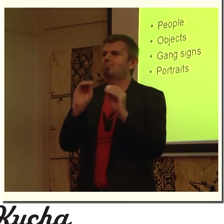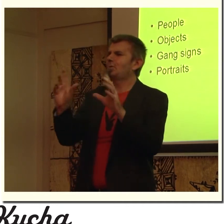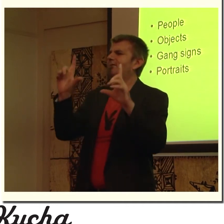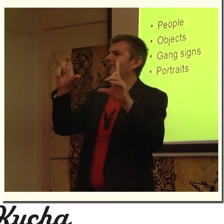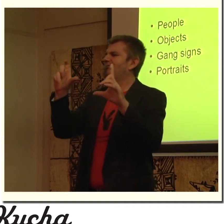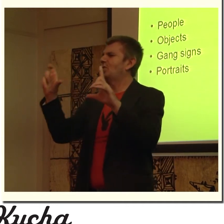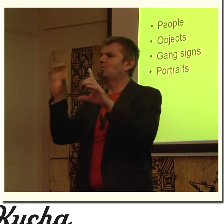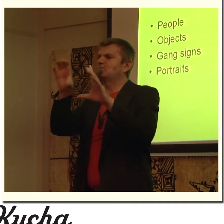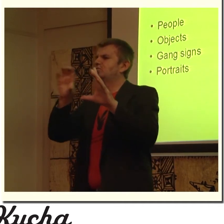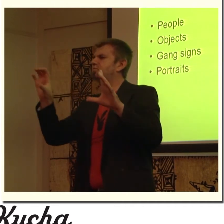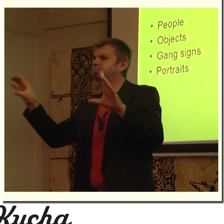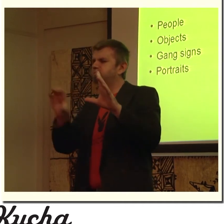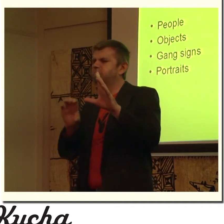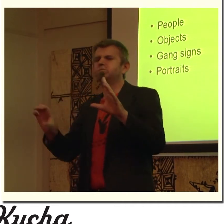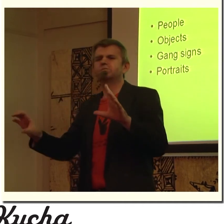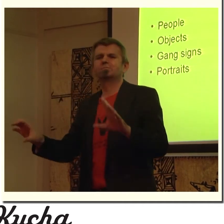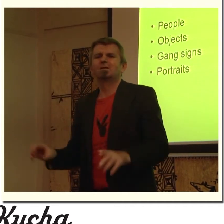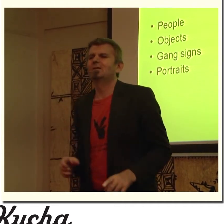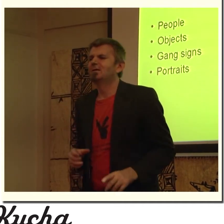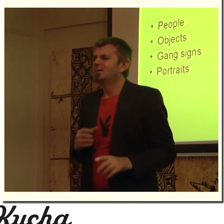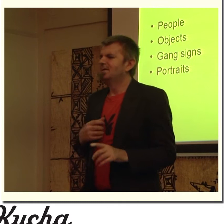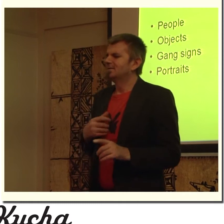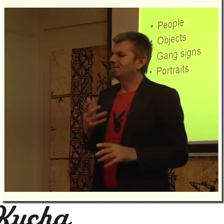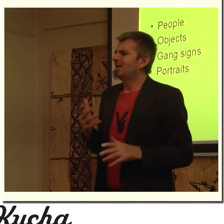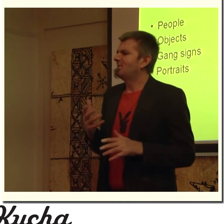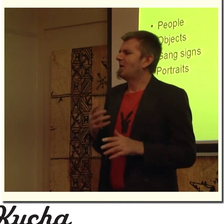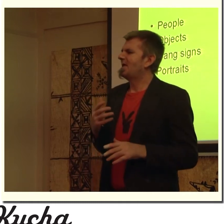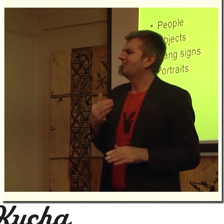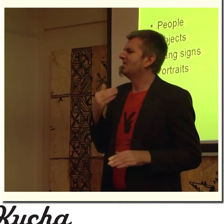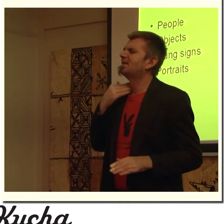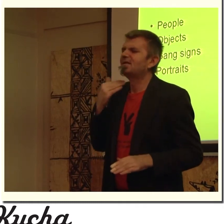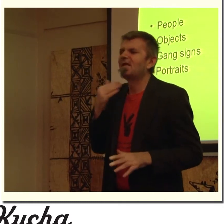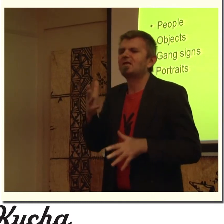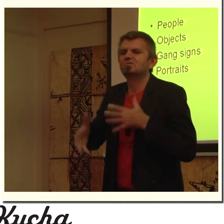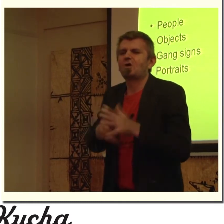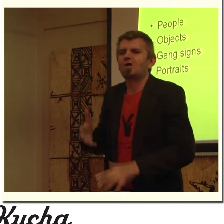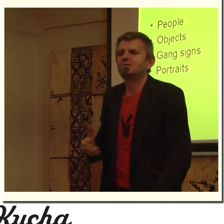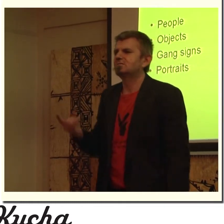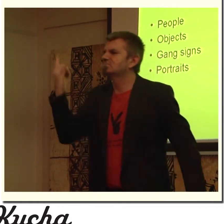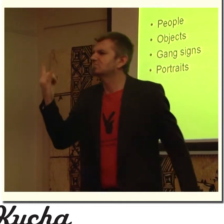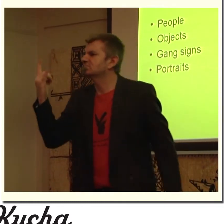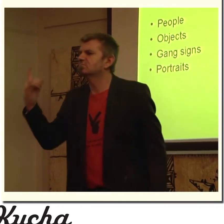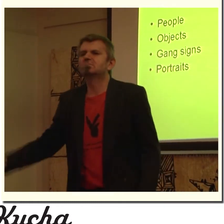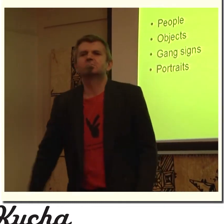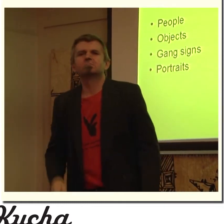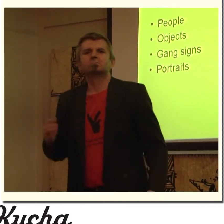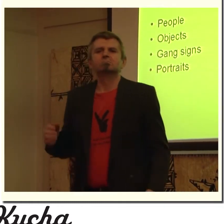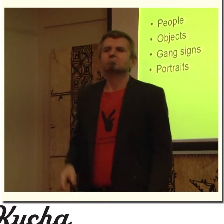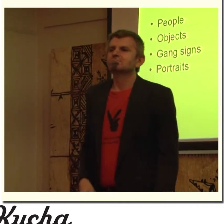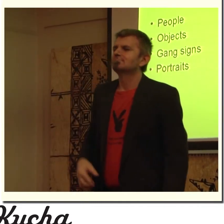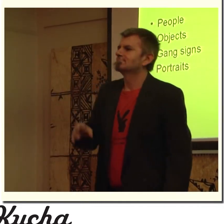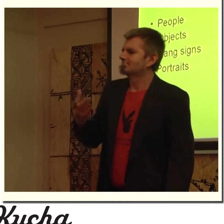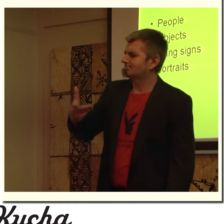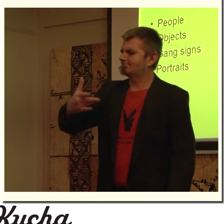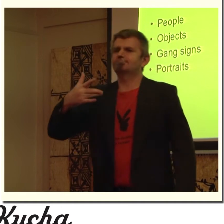Sometimes you'll see, you know, chatting with friends on the internet and you've got their faces all come up on the computer screen. And so,